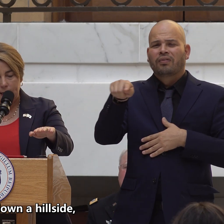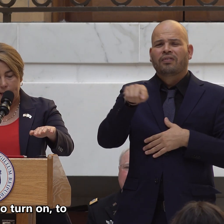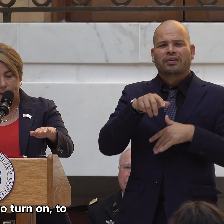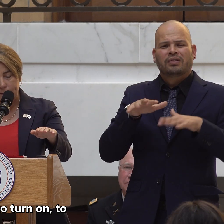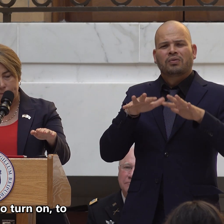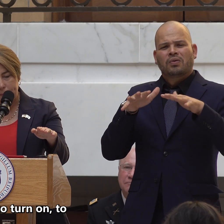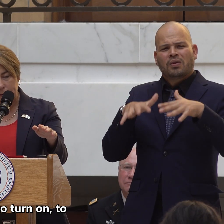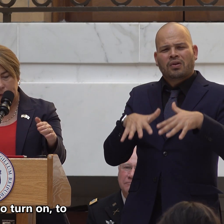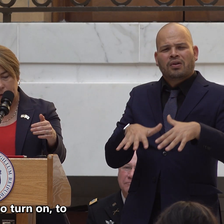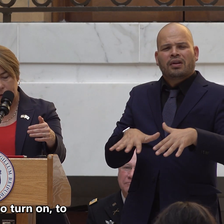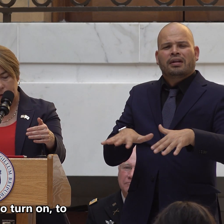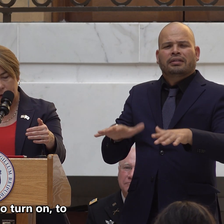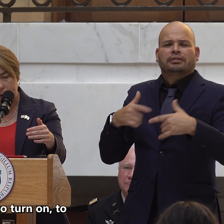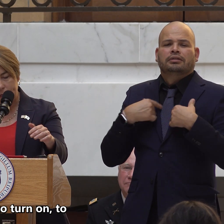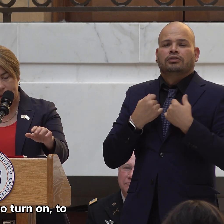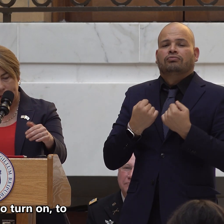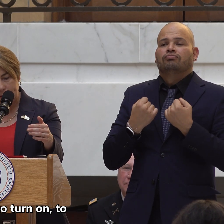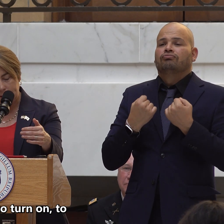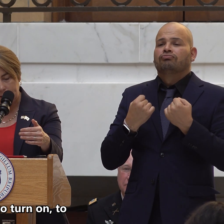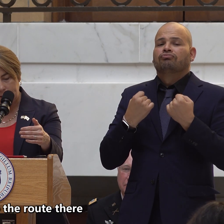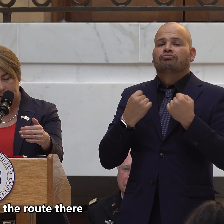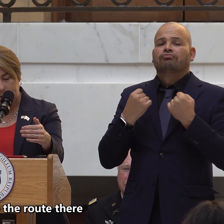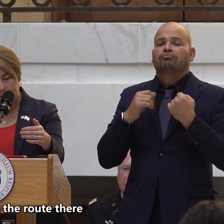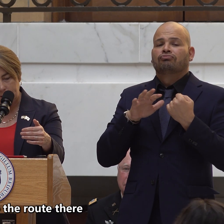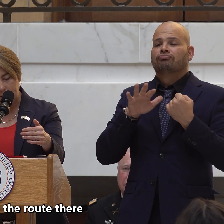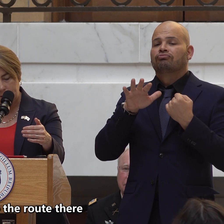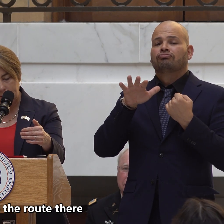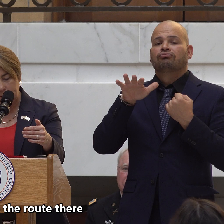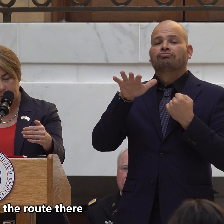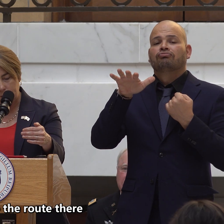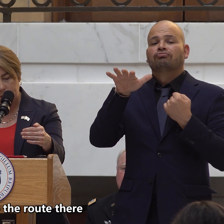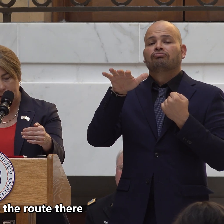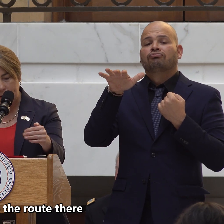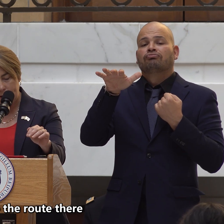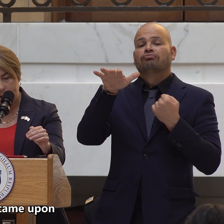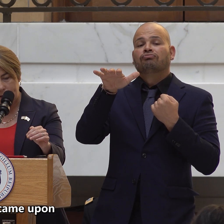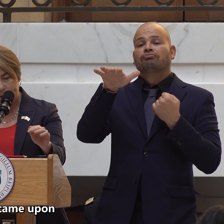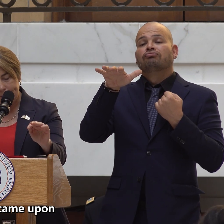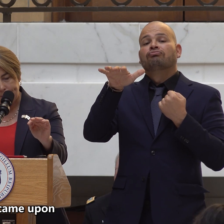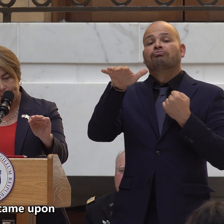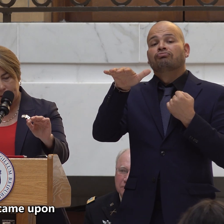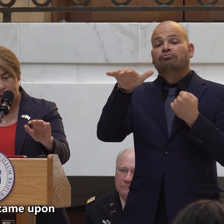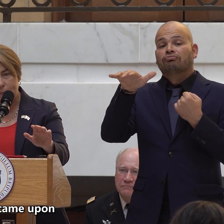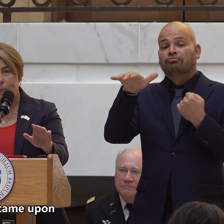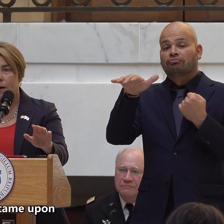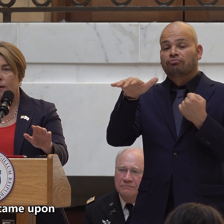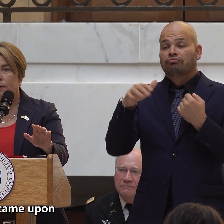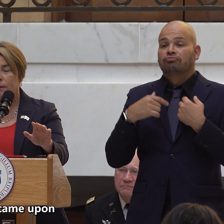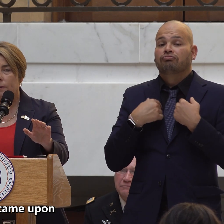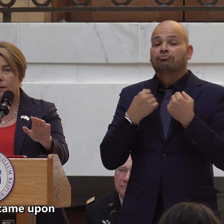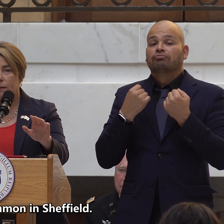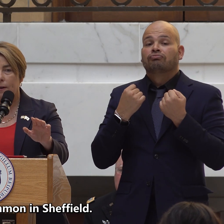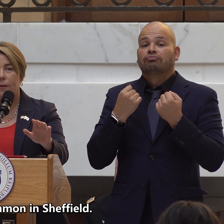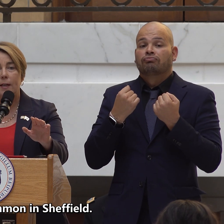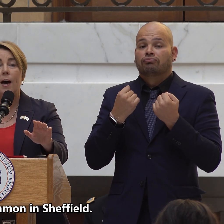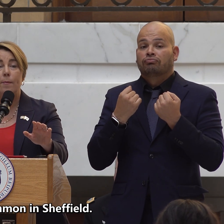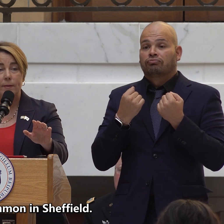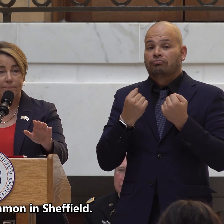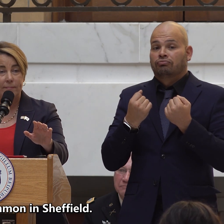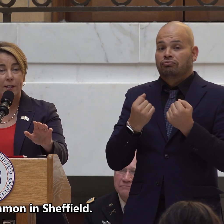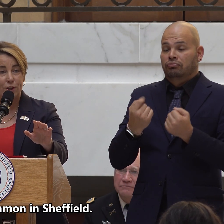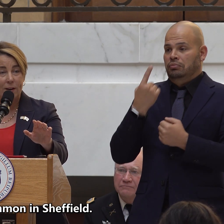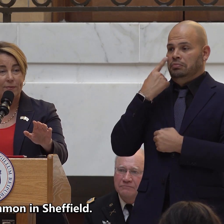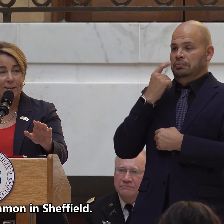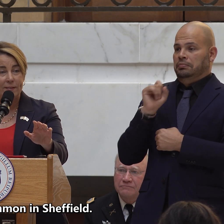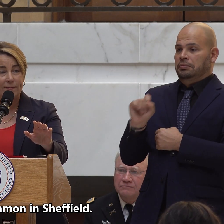hillside, about to turn on to the route there, and came upon a lovely